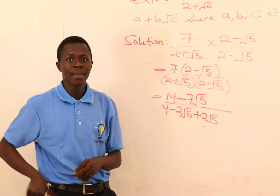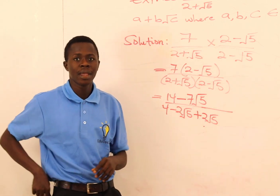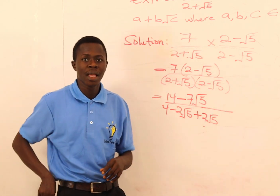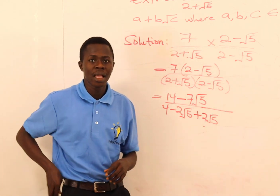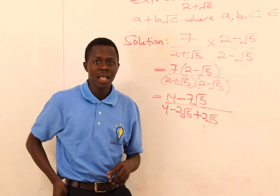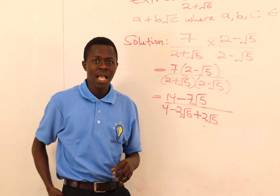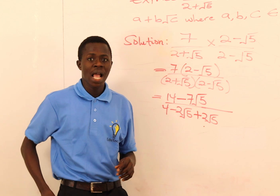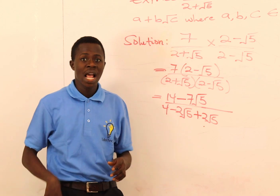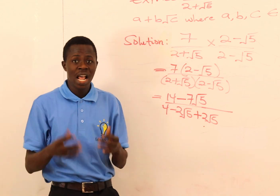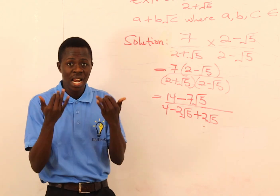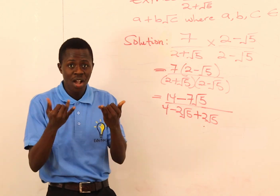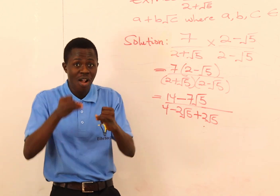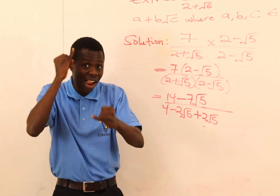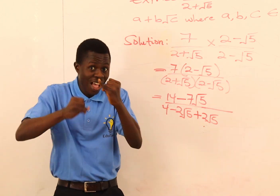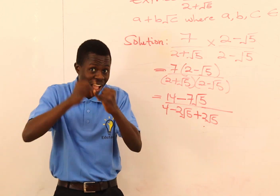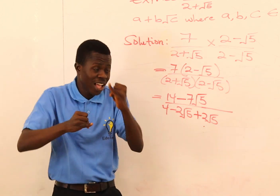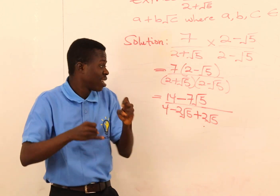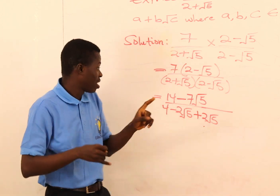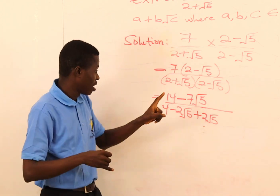plus there. So let's write that.